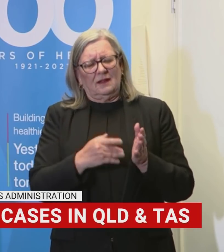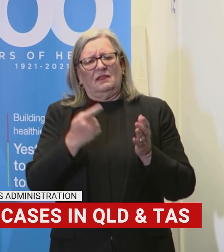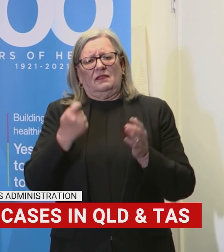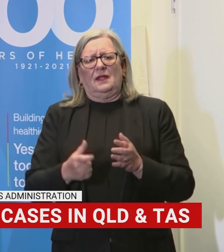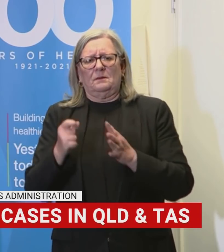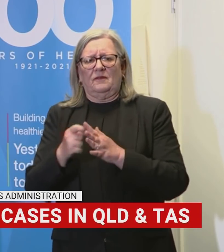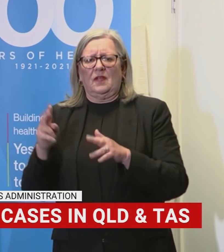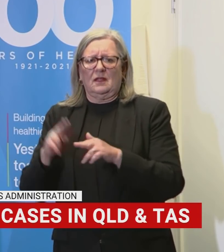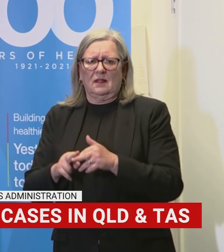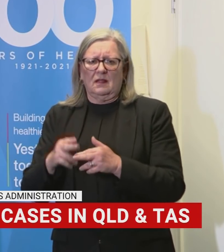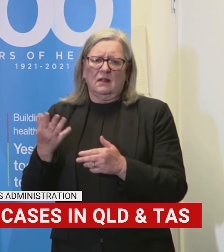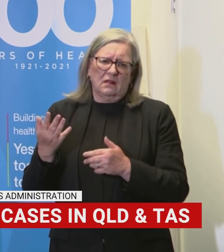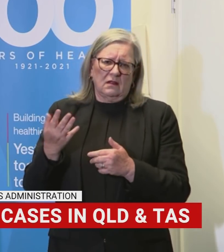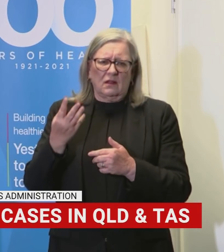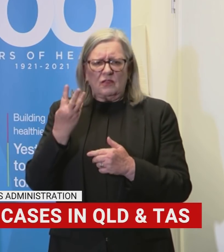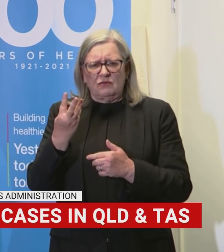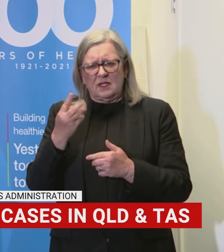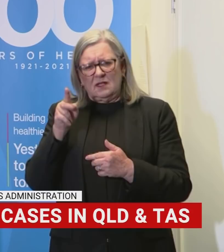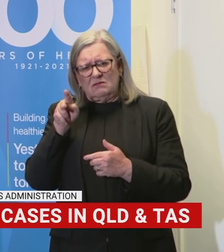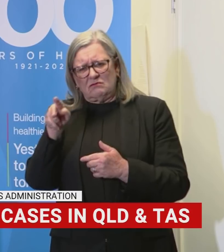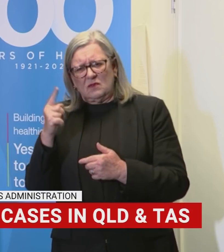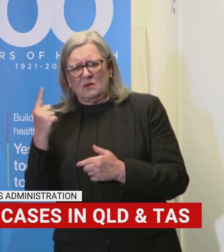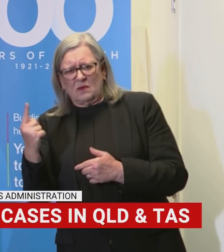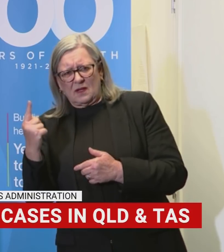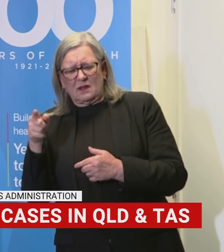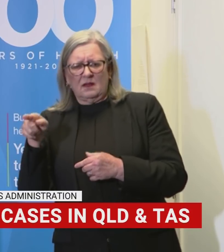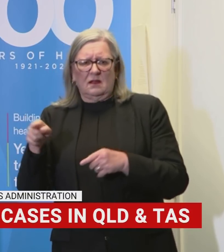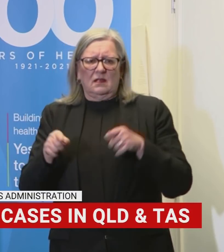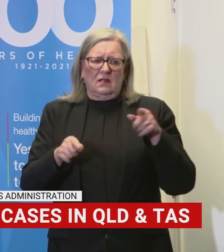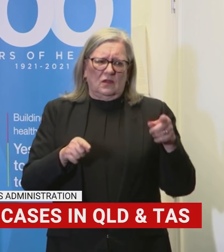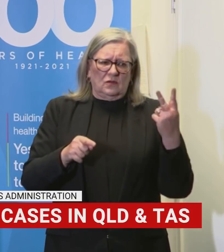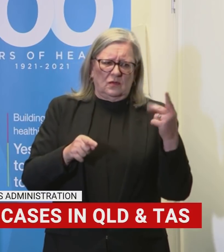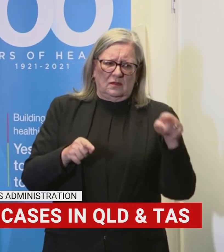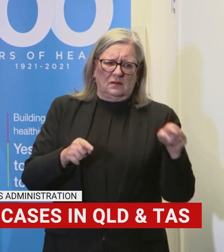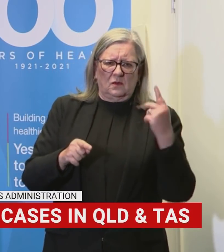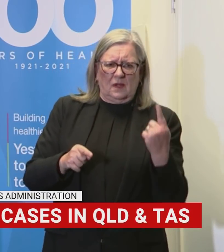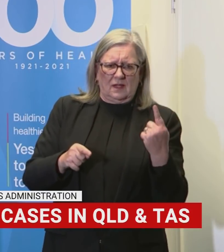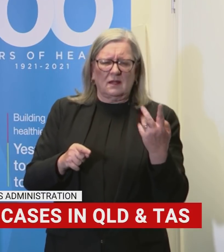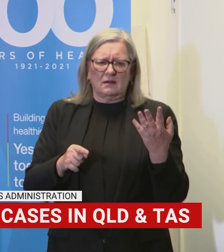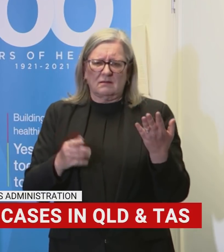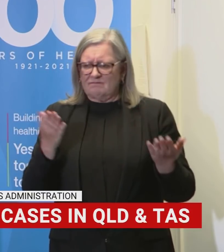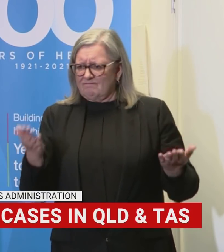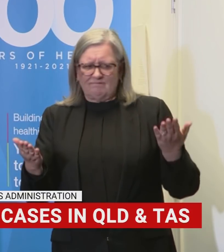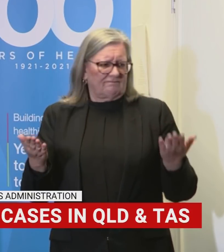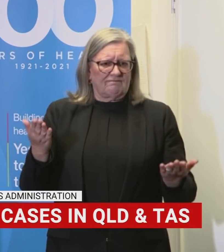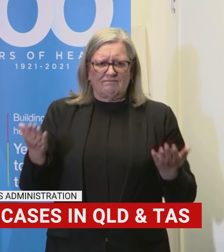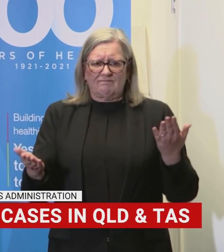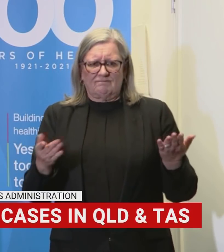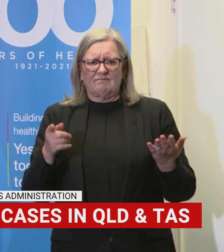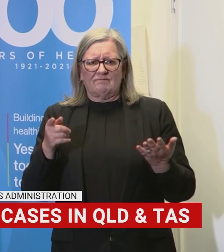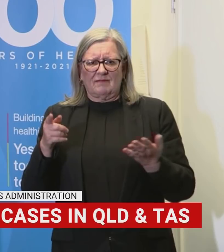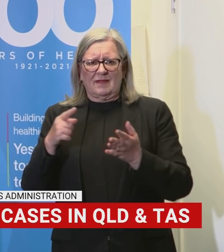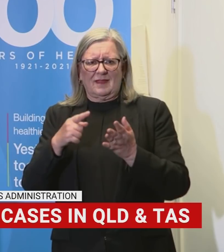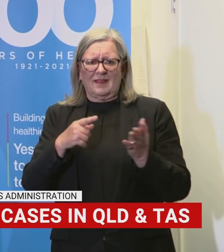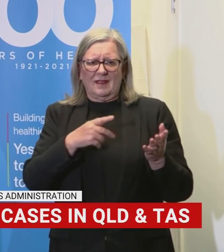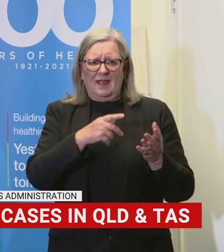2.5-to-1 ratio. But that actually reflects the relative levels of the 2 vaccines given in the community. And